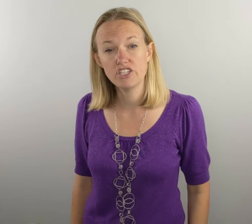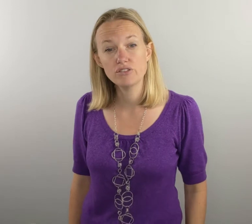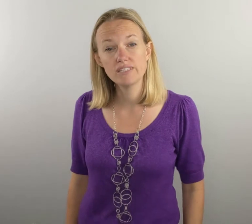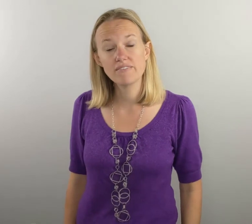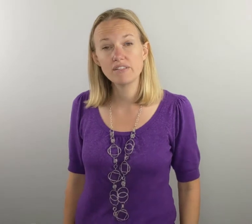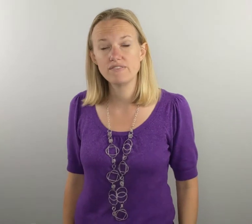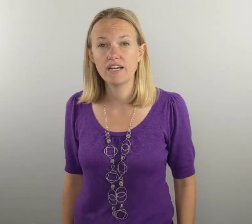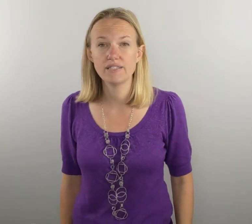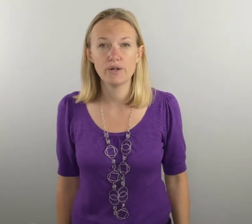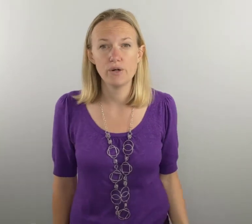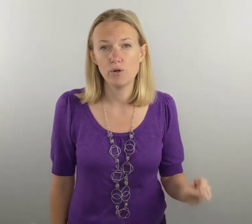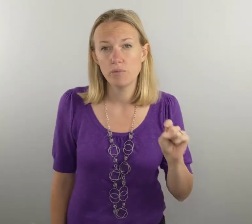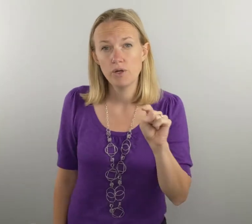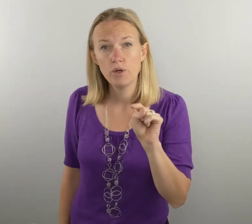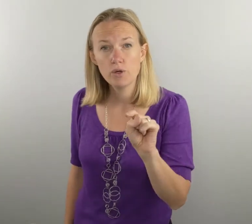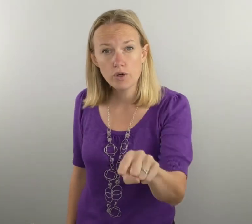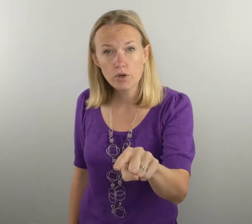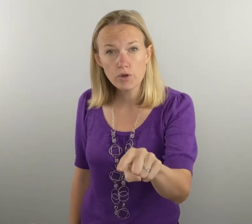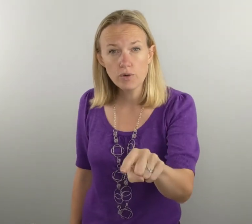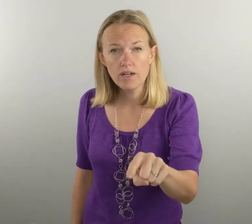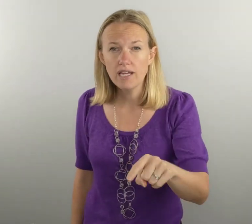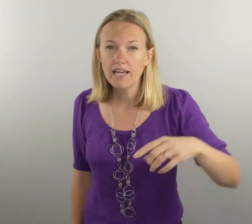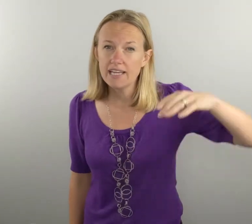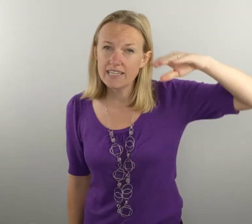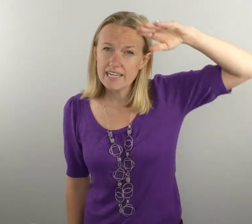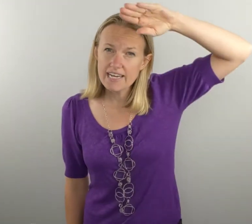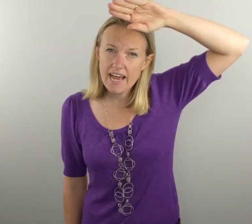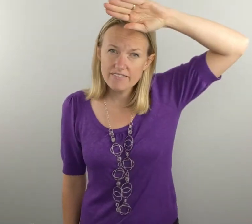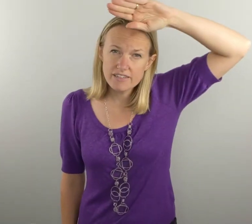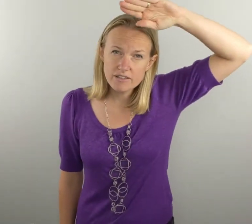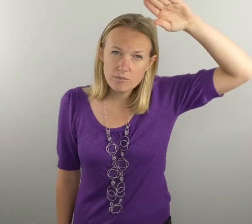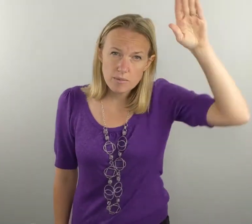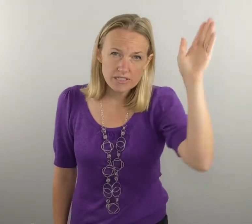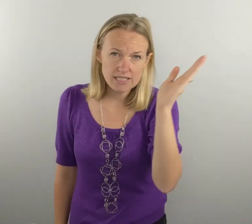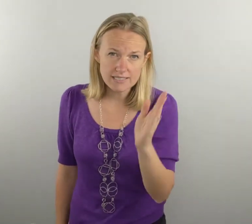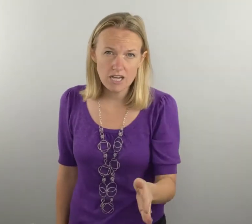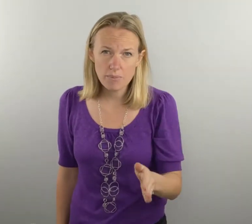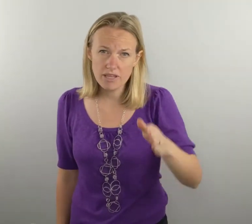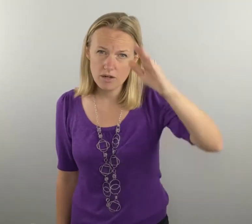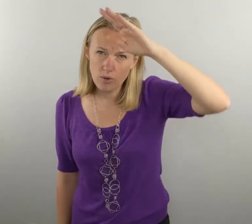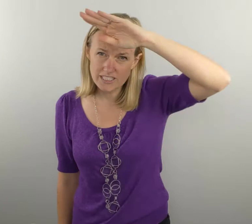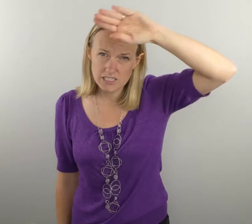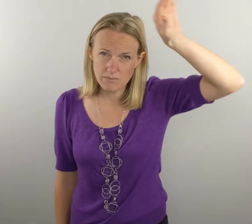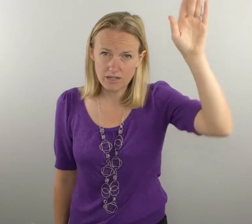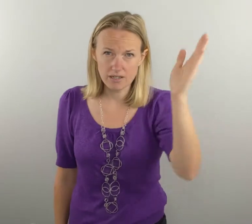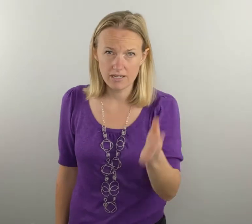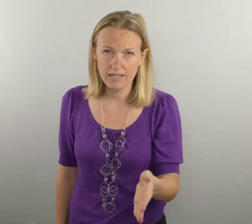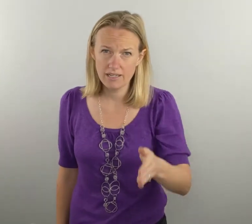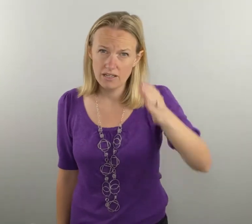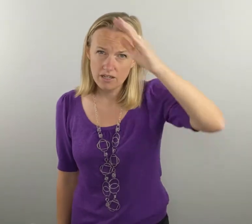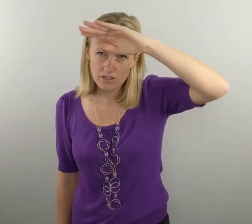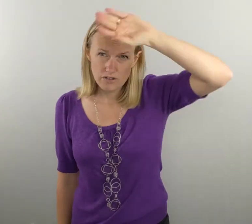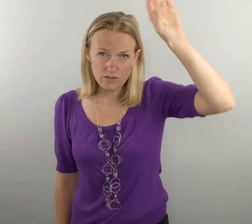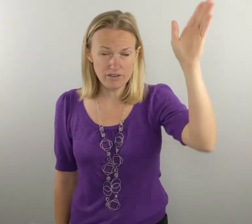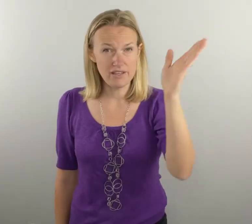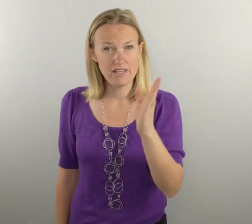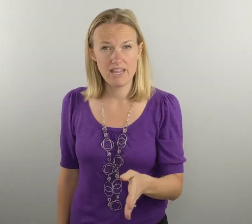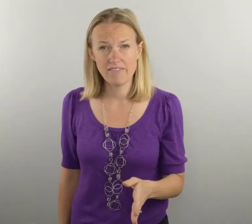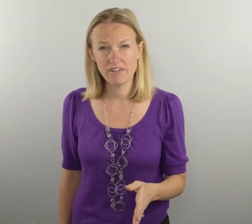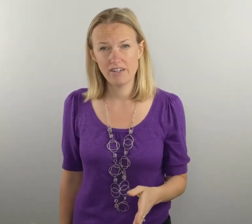you'll never find a home. You, and then never, remember it's at top of that question mark, okay? You'll never, and